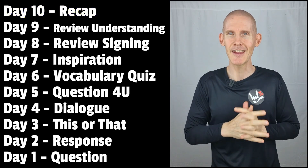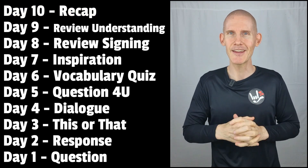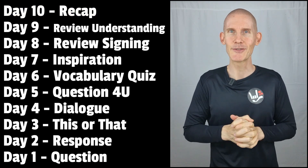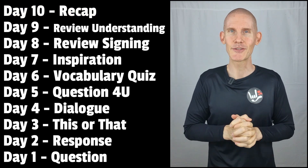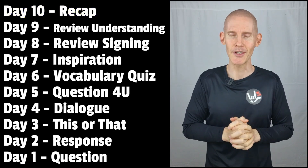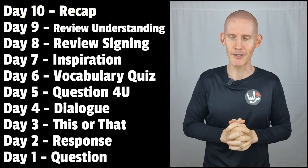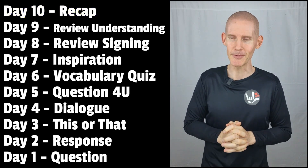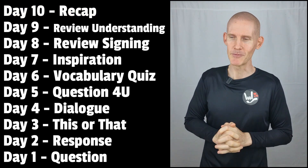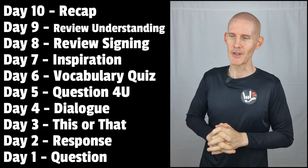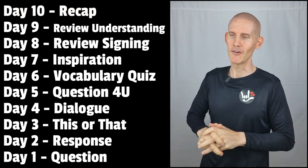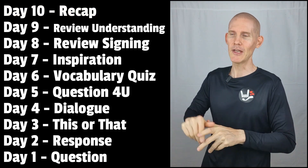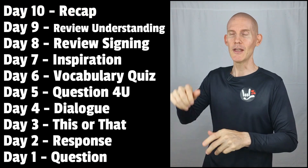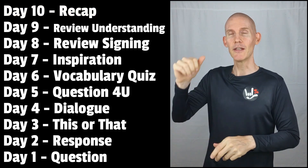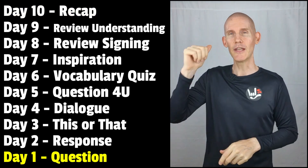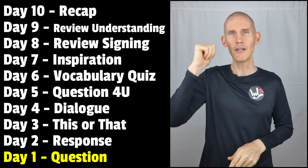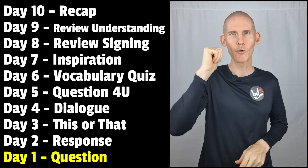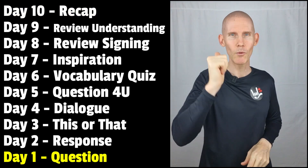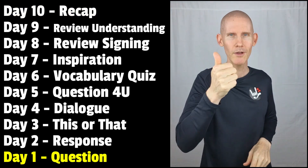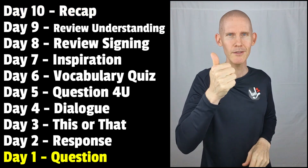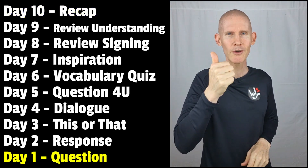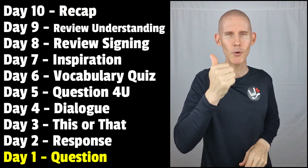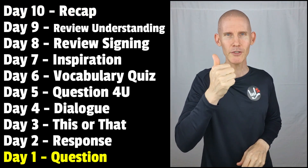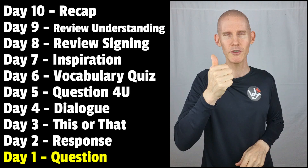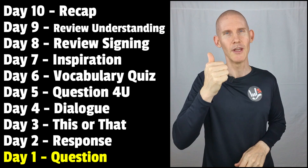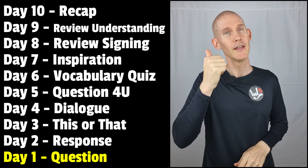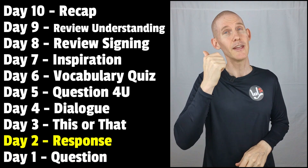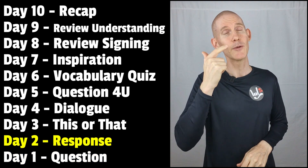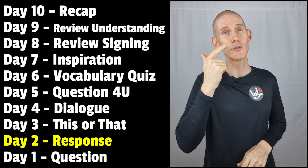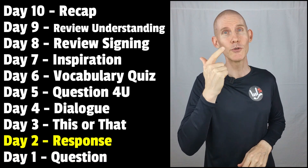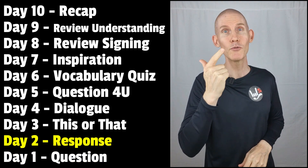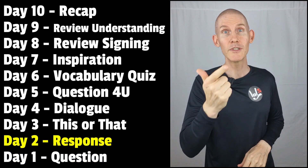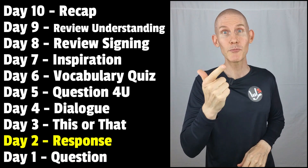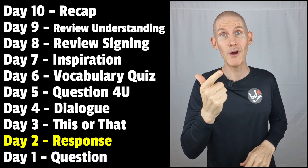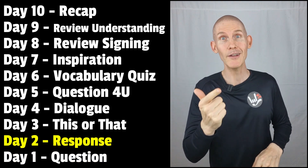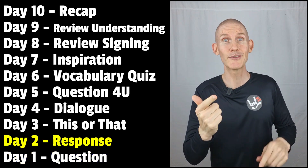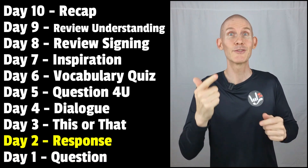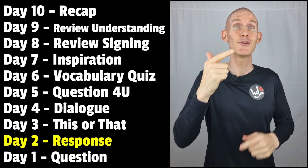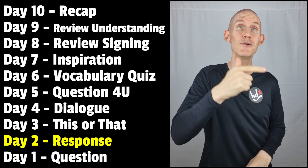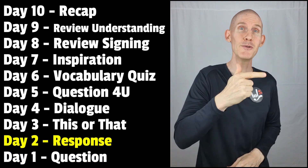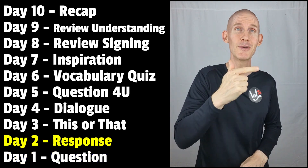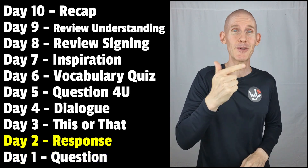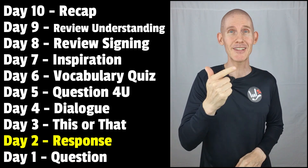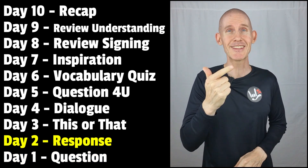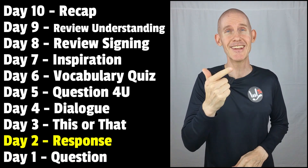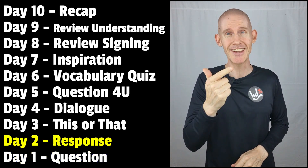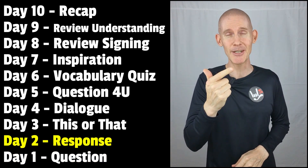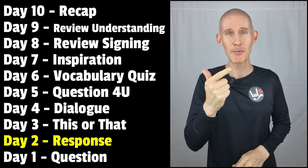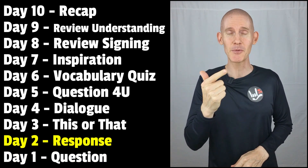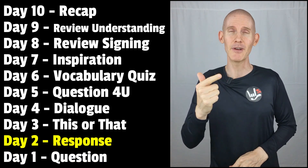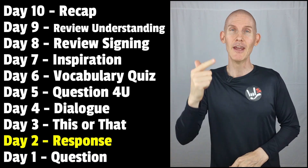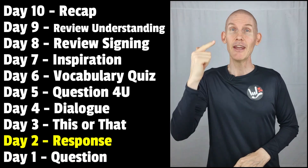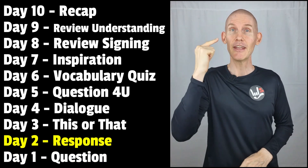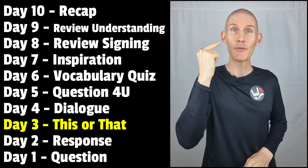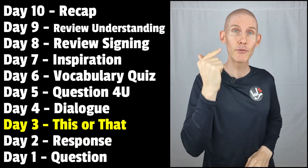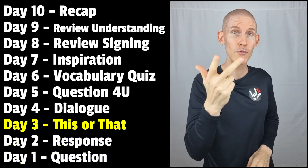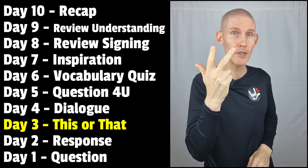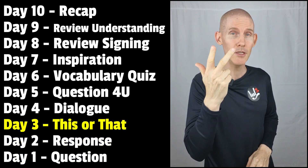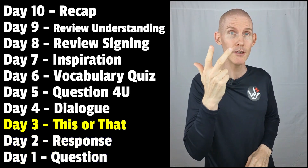10-day cycle. All right, day number 1, question. Day number 2, response to the question on day number 1. Day 3